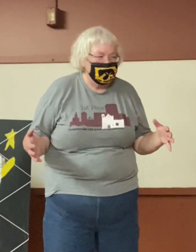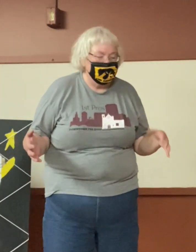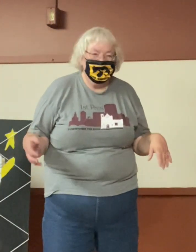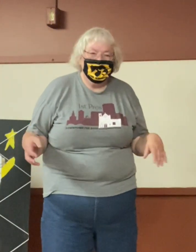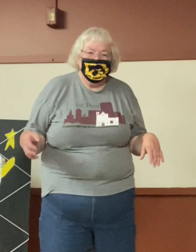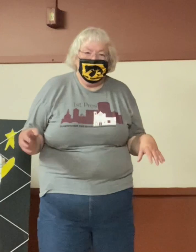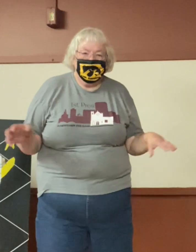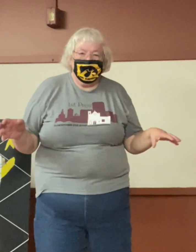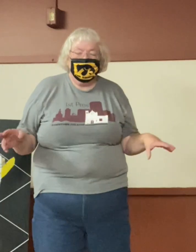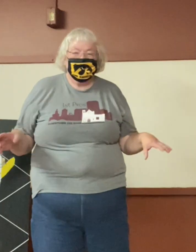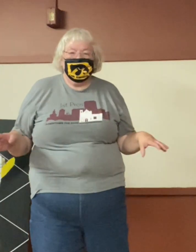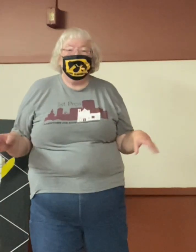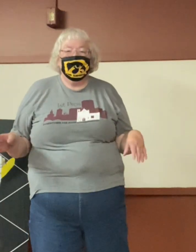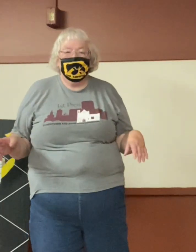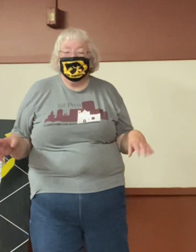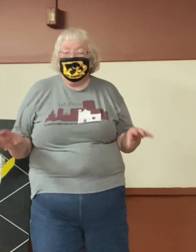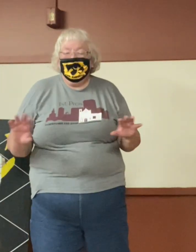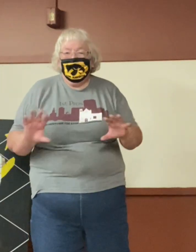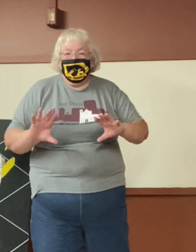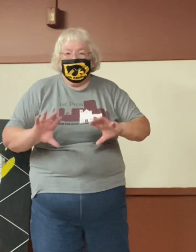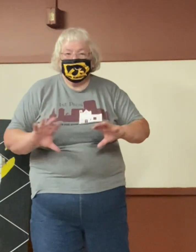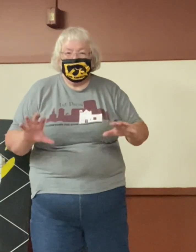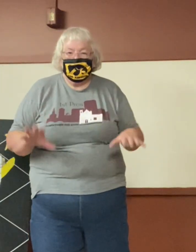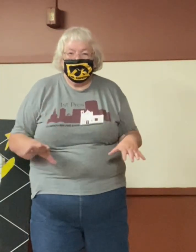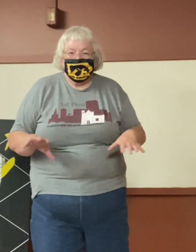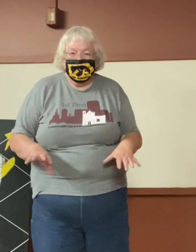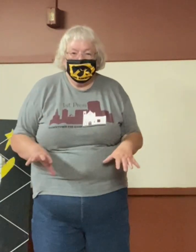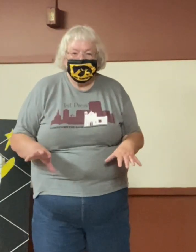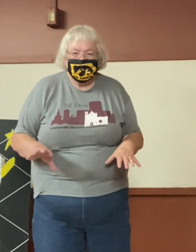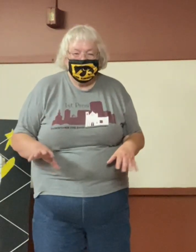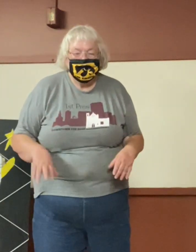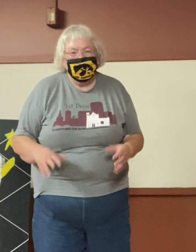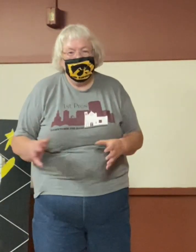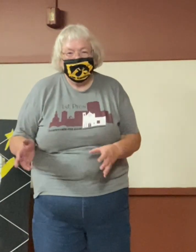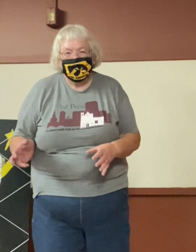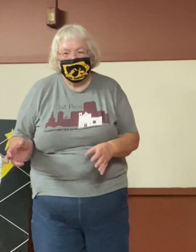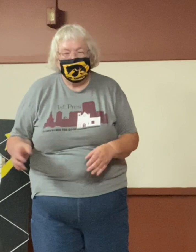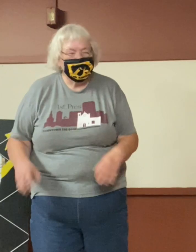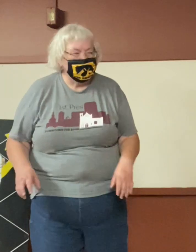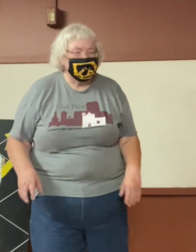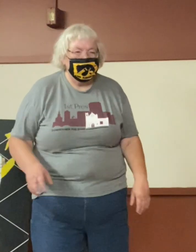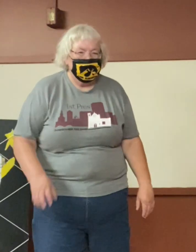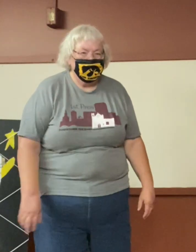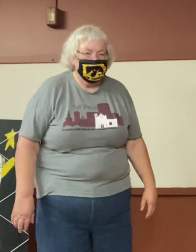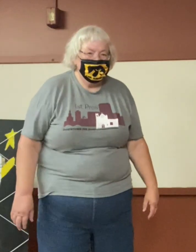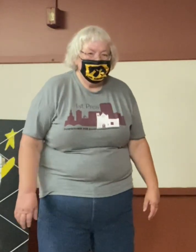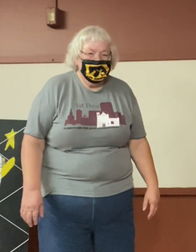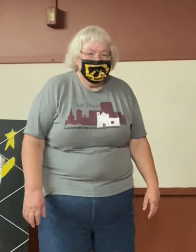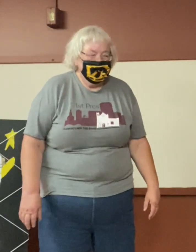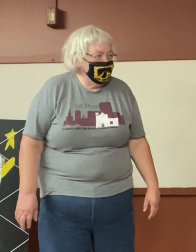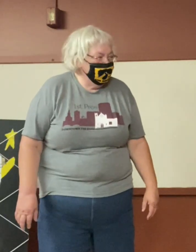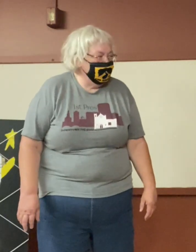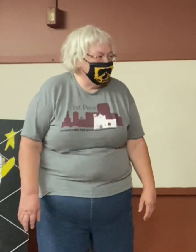school stand. Oh, there we go, rainbow. We have bags for you. We have things for you to do during the worship service, and we always have some things for you to take home. Yay,